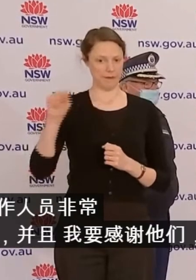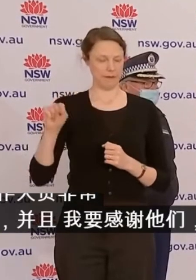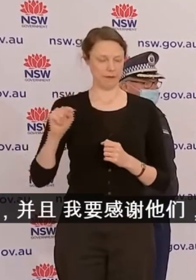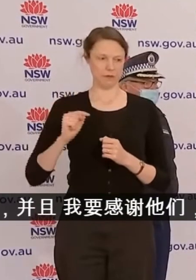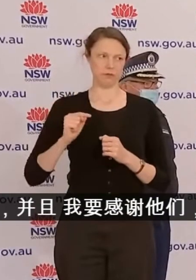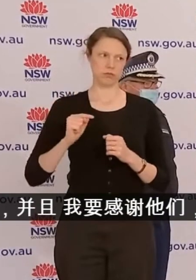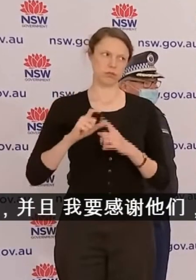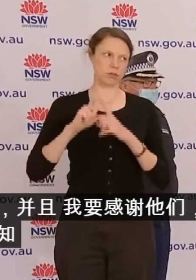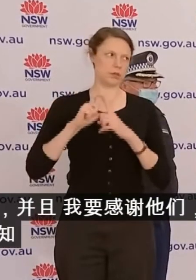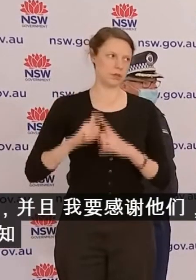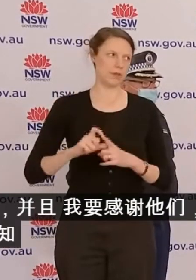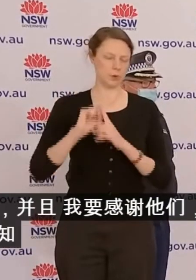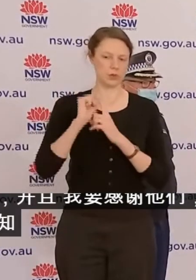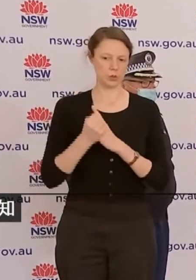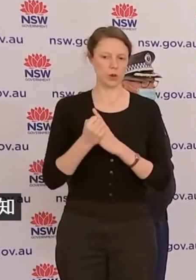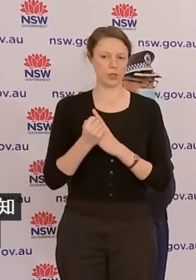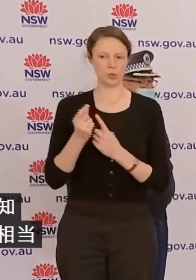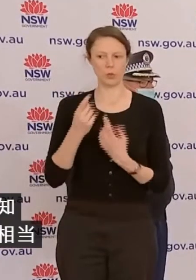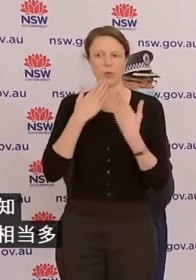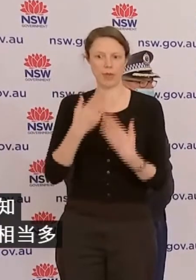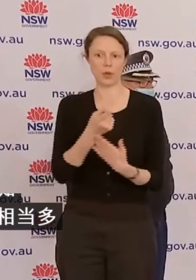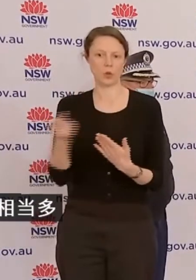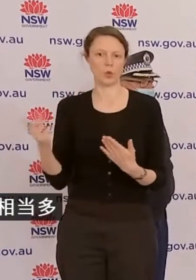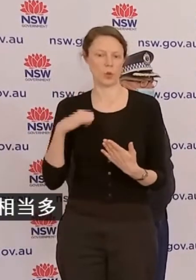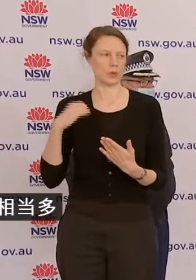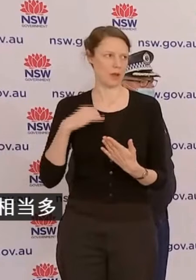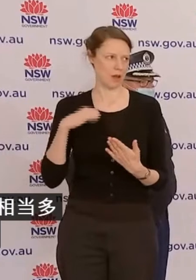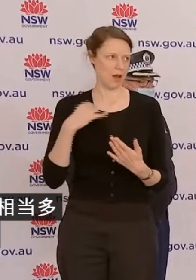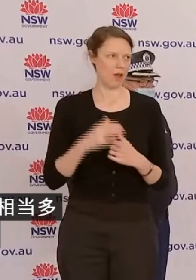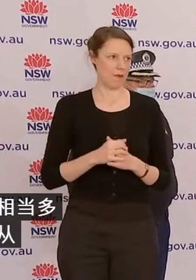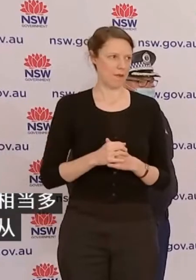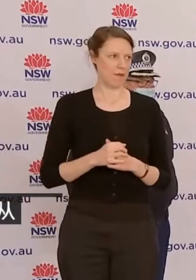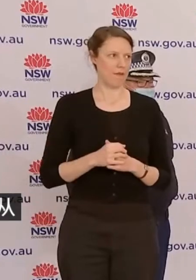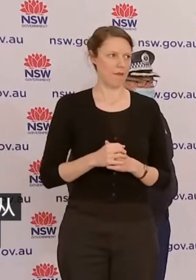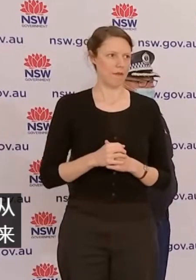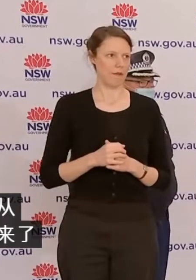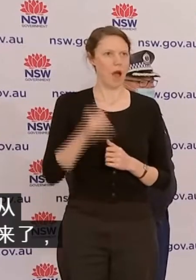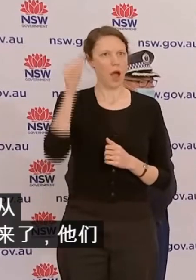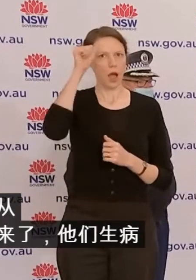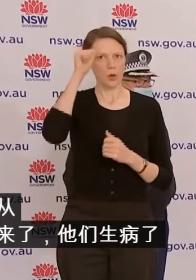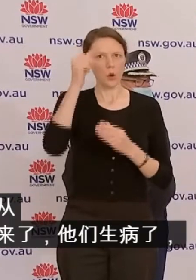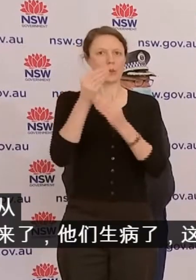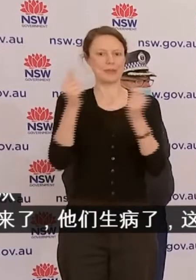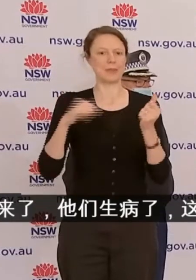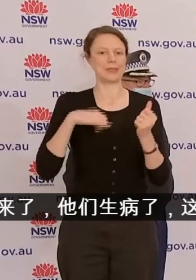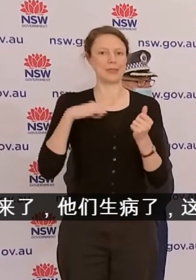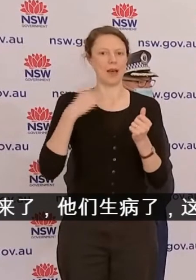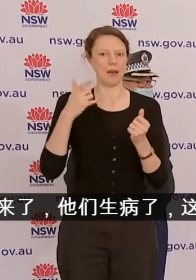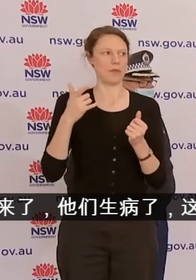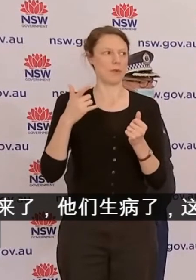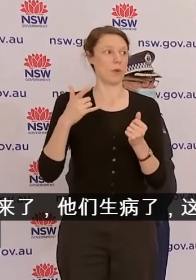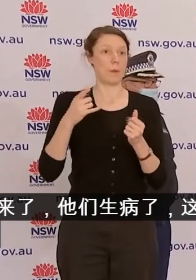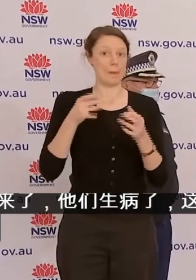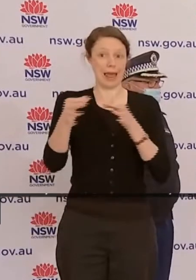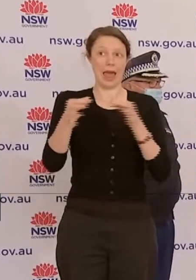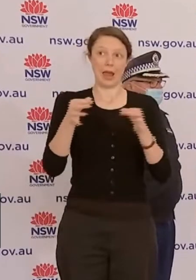to thank them, because what I'm told is that this morning there were quite a number of staff who were going to come from another hospital who rang in sick. And doubtless that's because